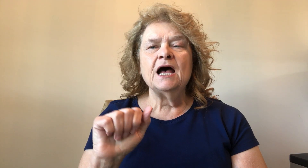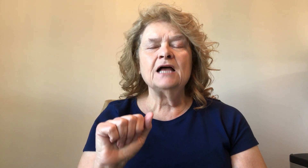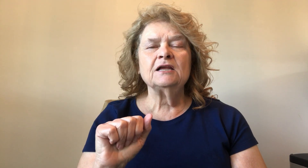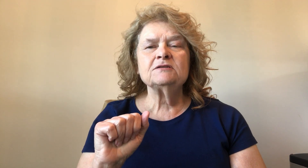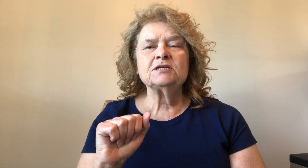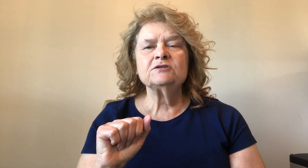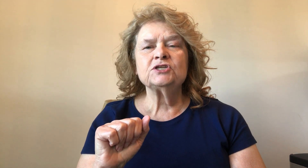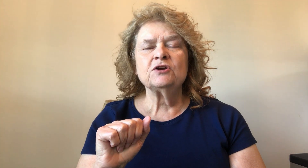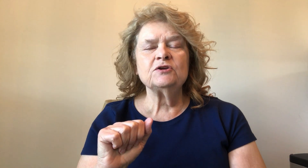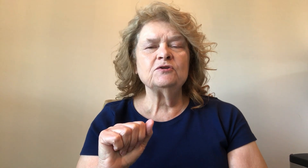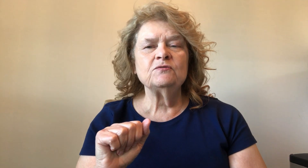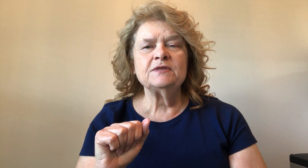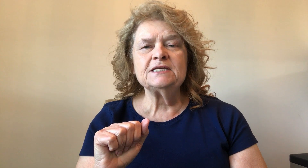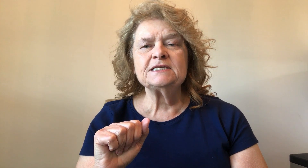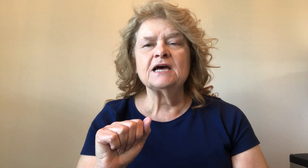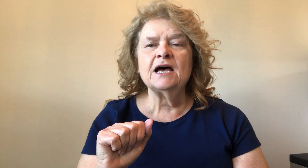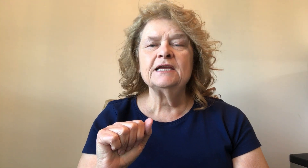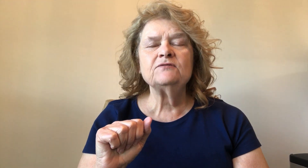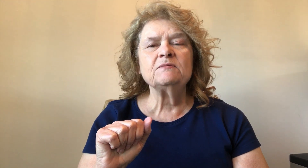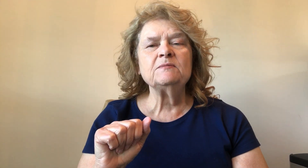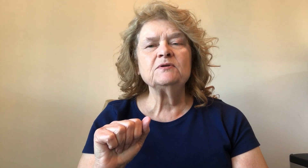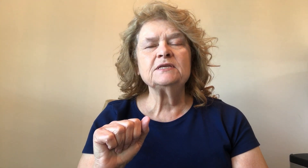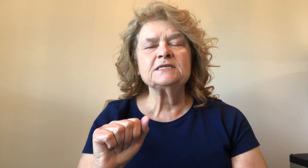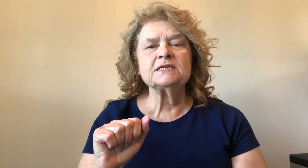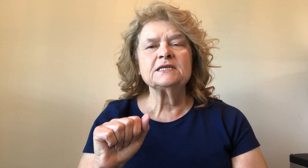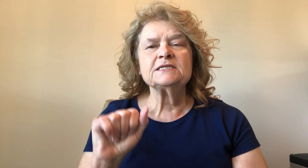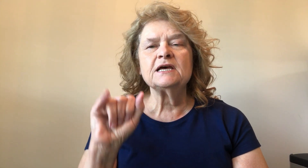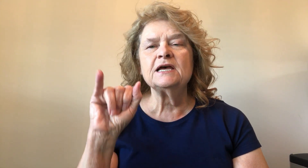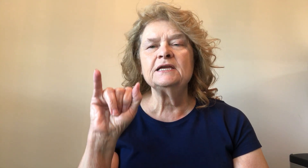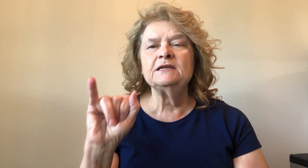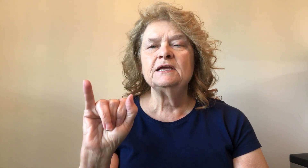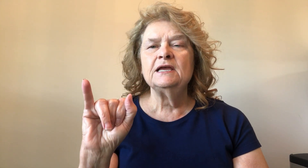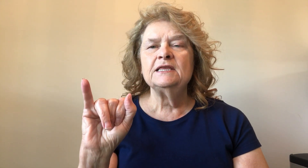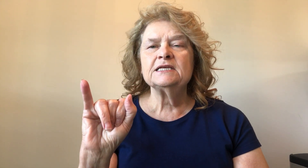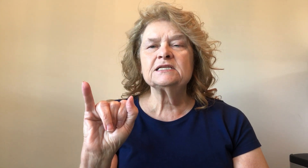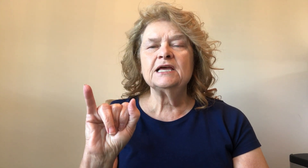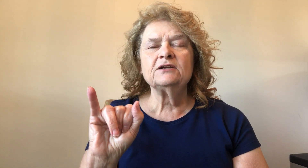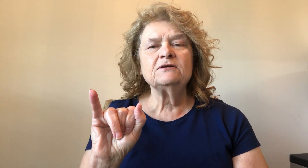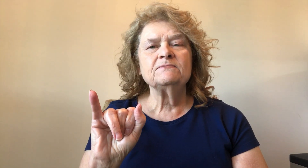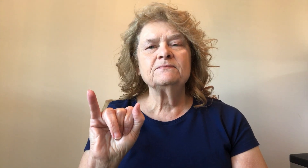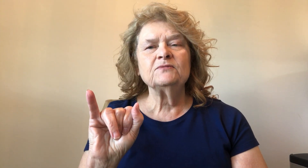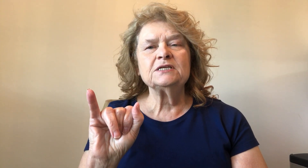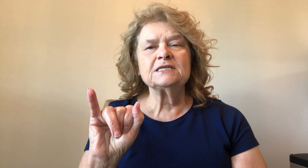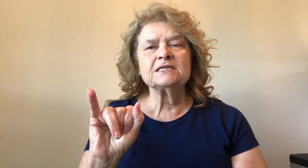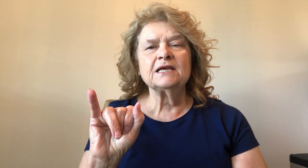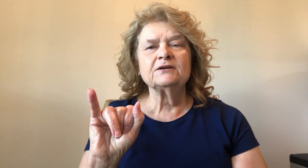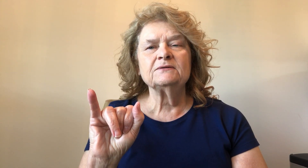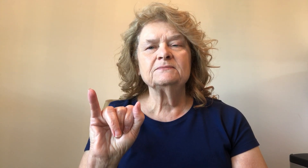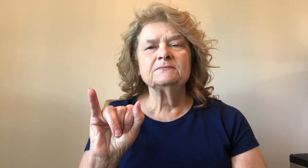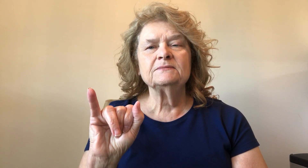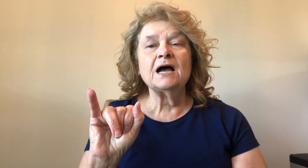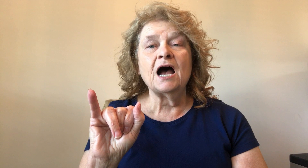I'll also show you this sign. Remember the sign, this letter? What is this letter?